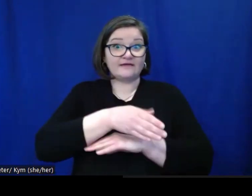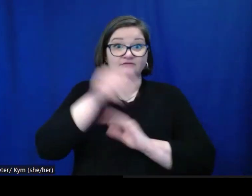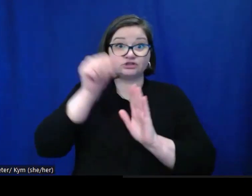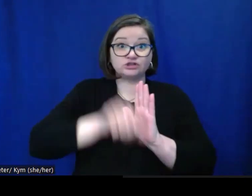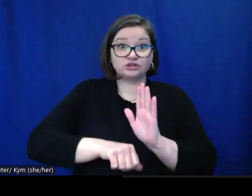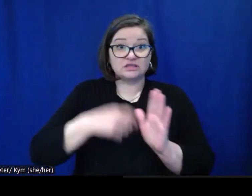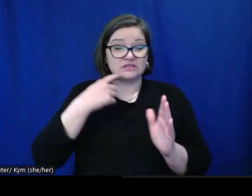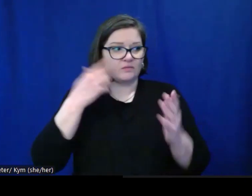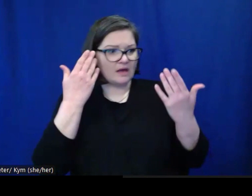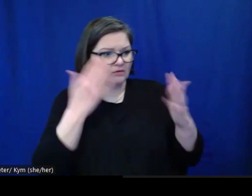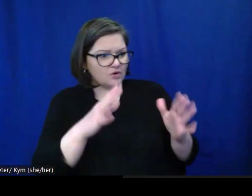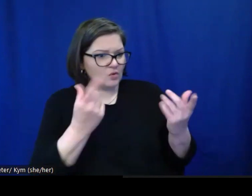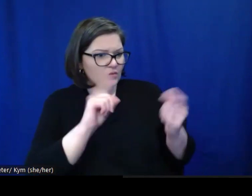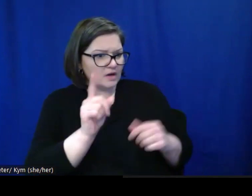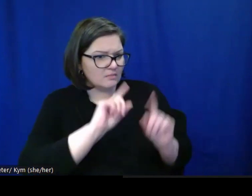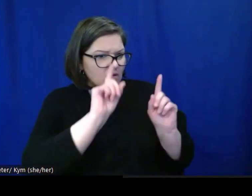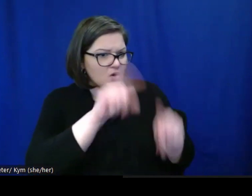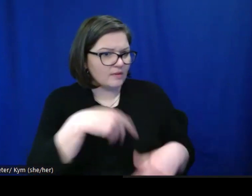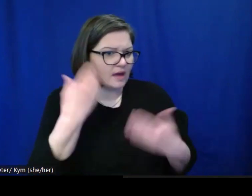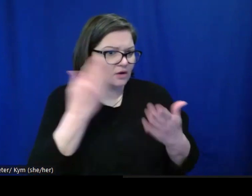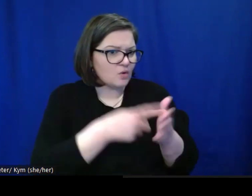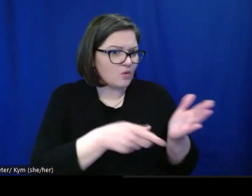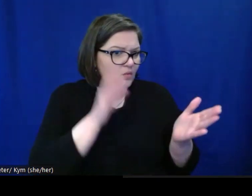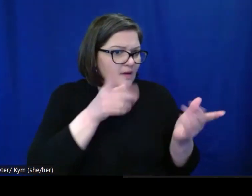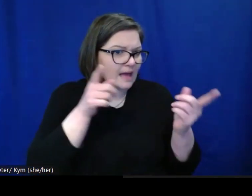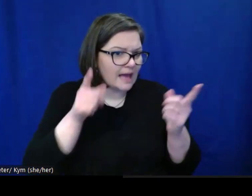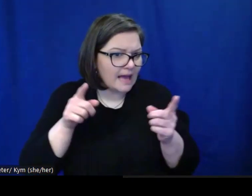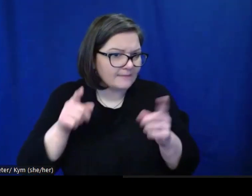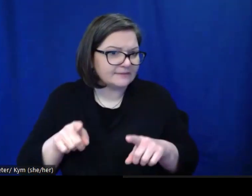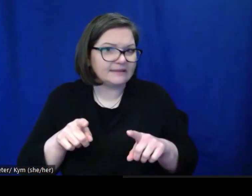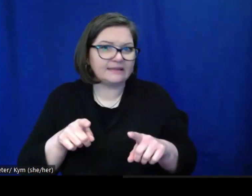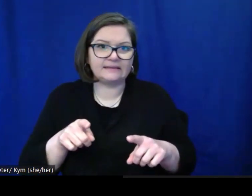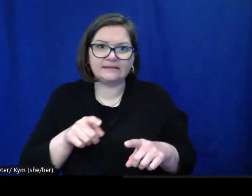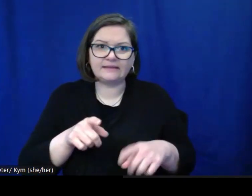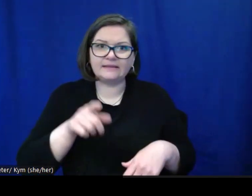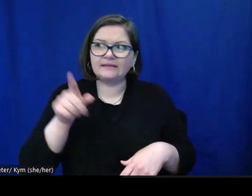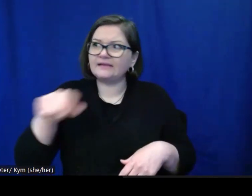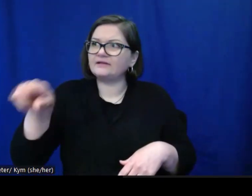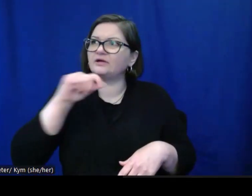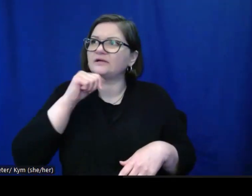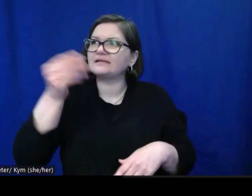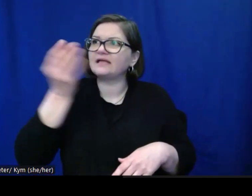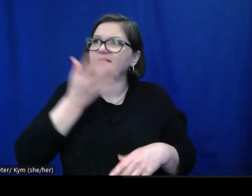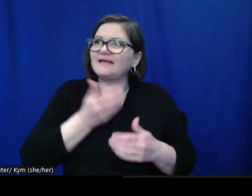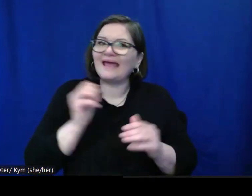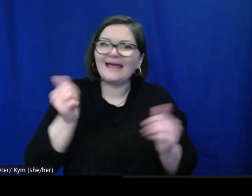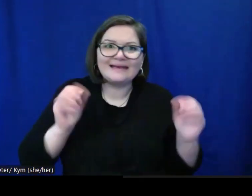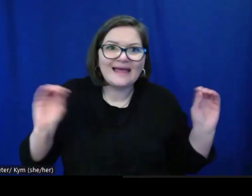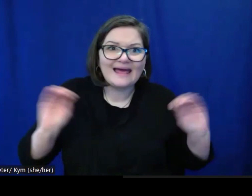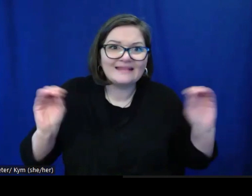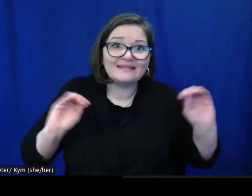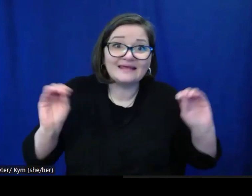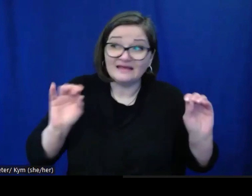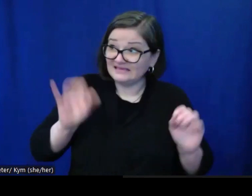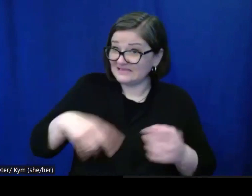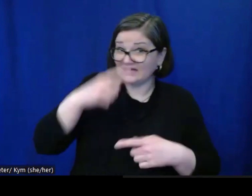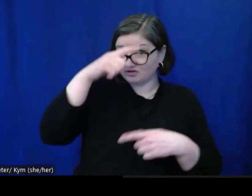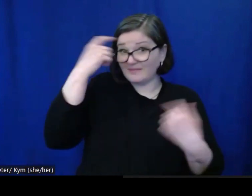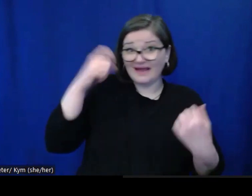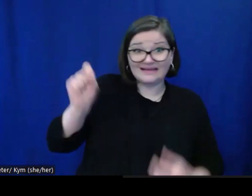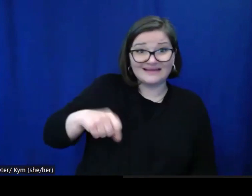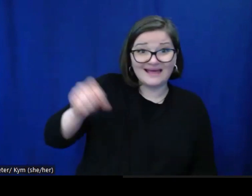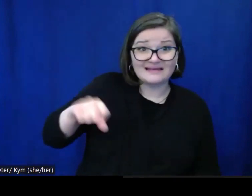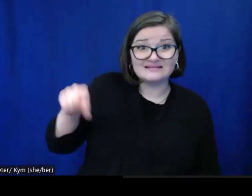I don't know what's going to happen. They're not telling me anything. Is that traumatic? Absolutely. Did this